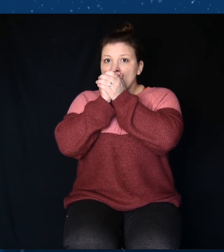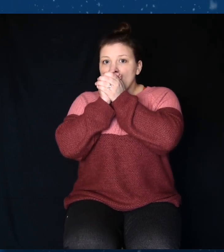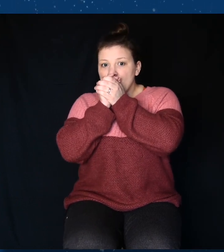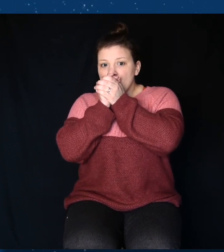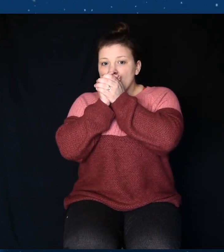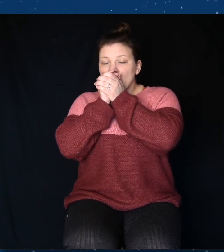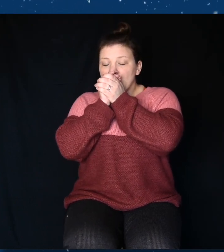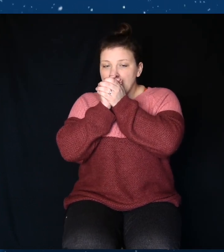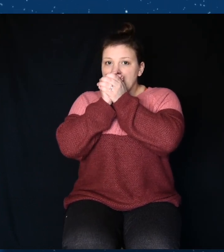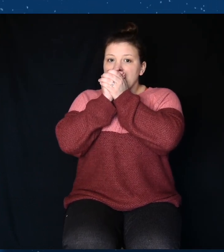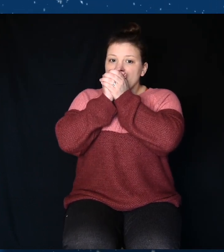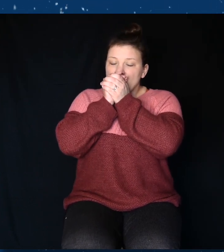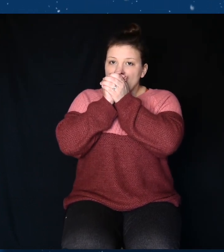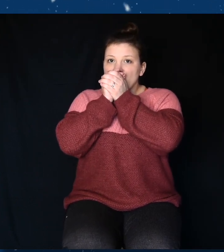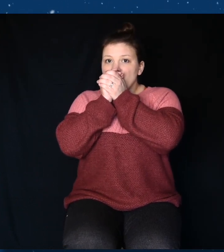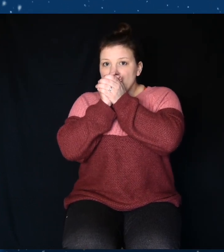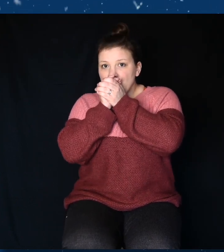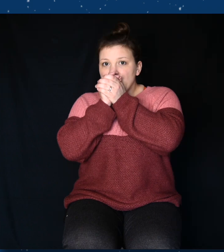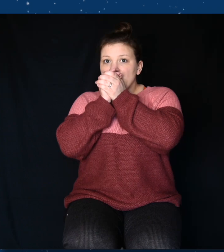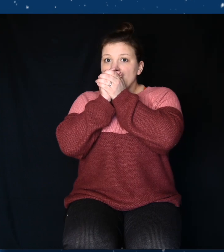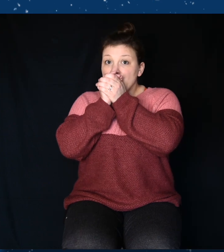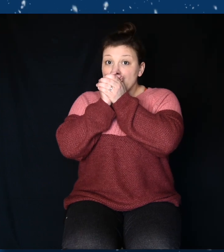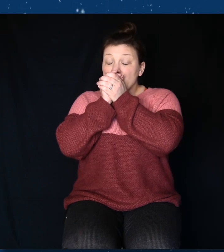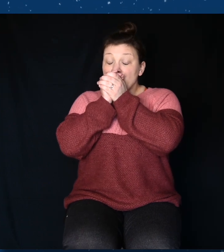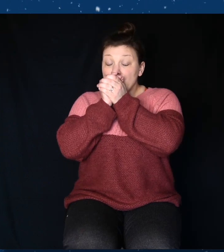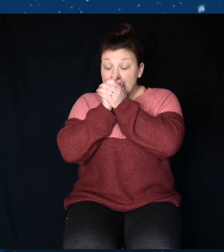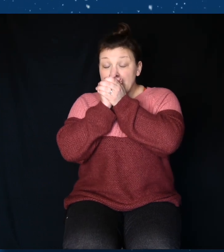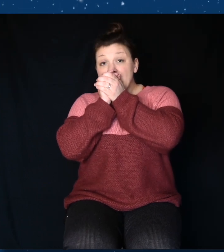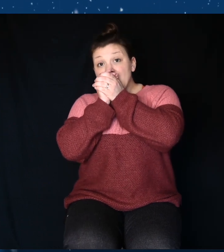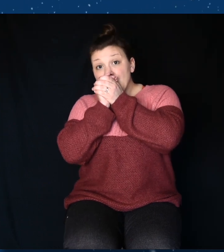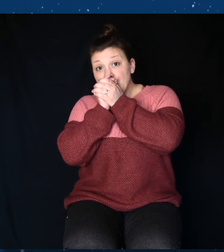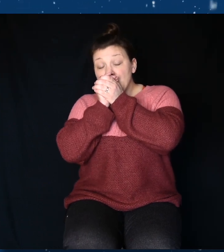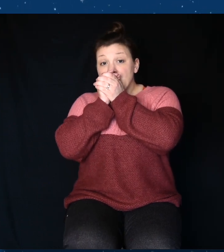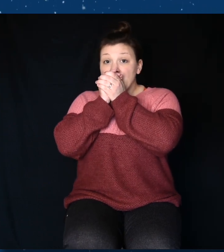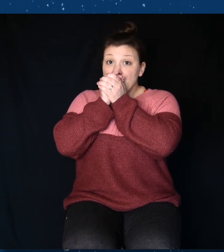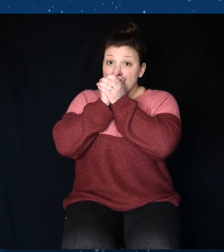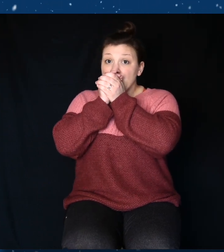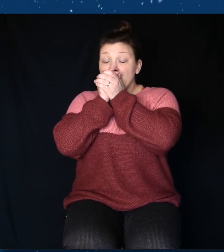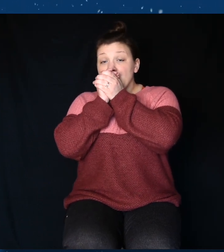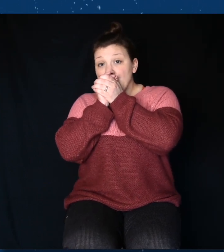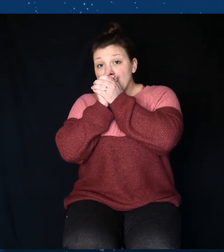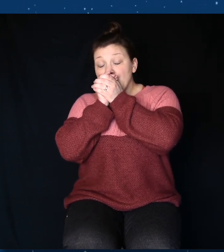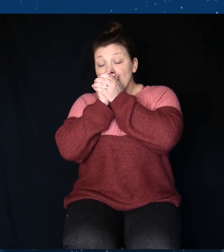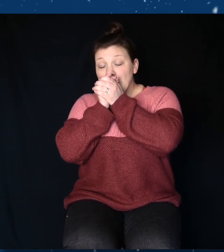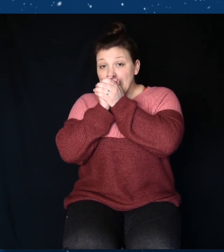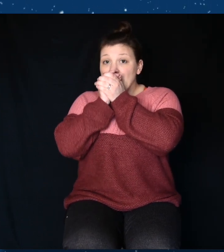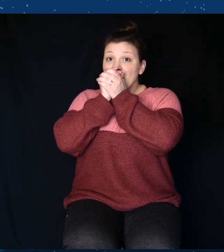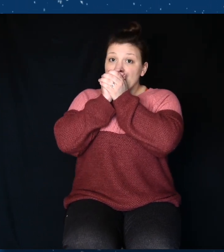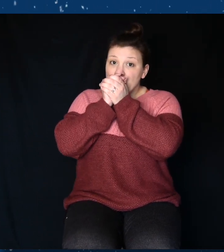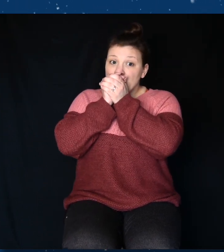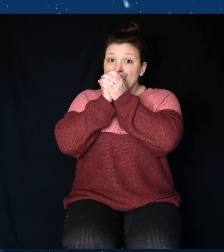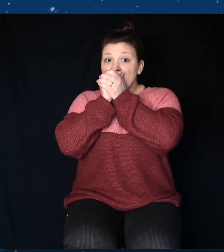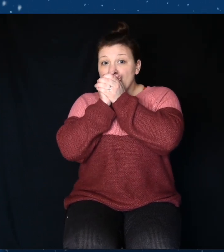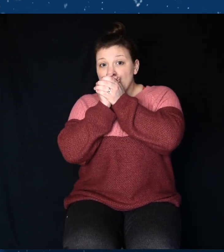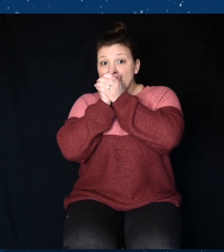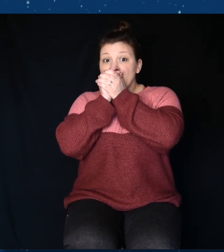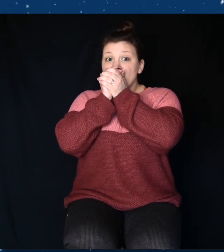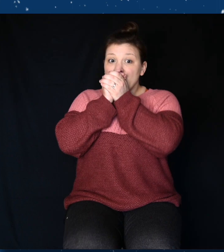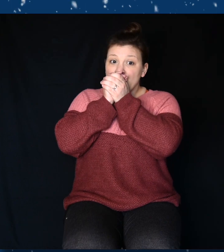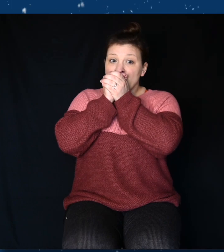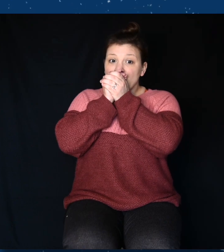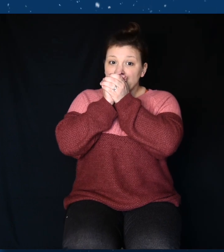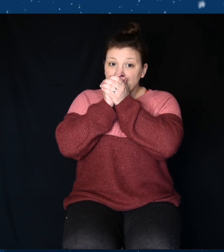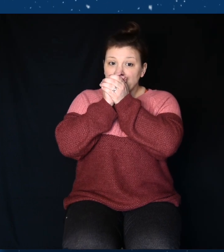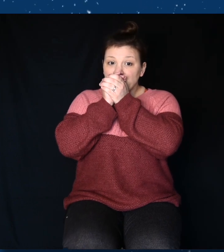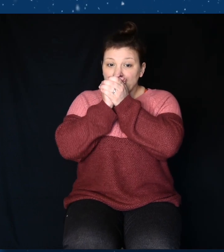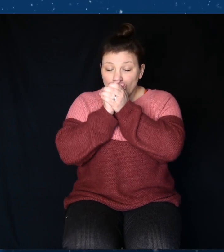Birds fly to winter sun, they'll come back again when the spring comes, when the cold wind slows.